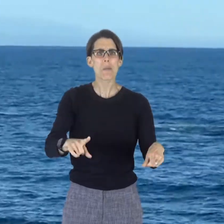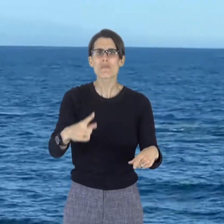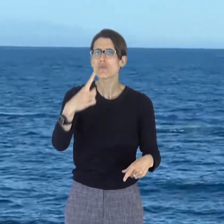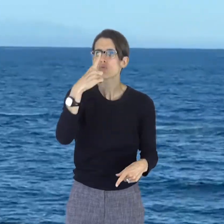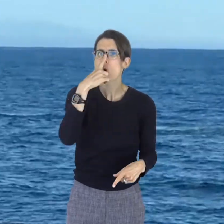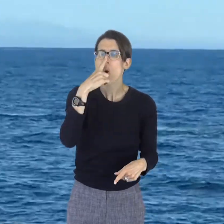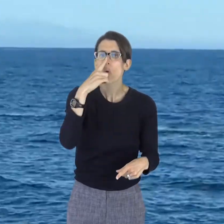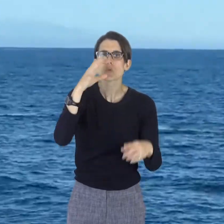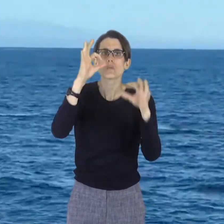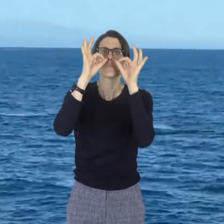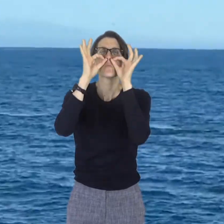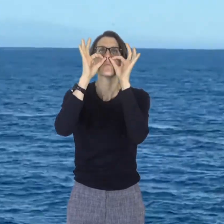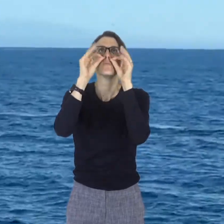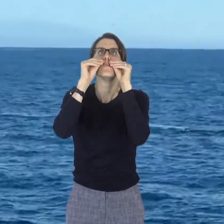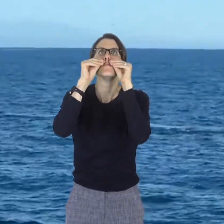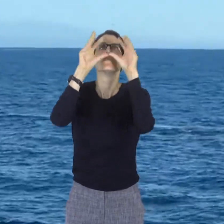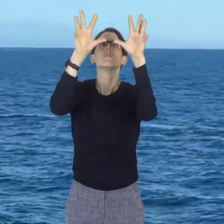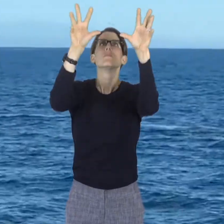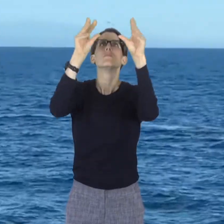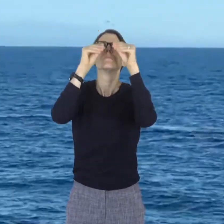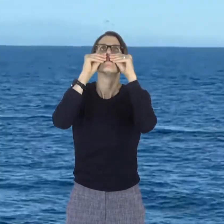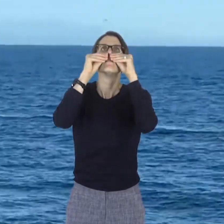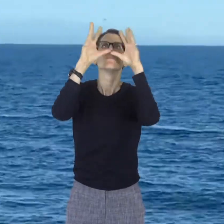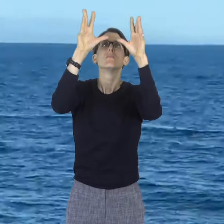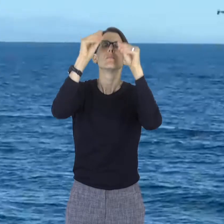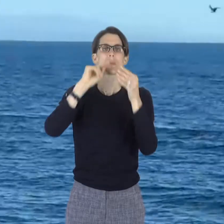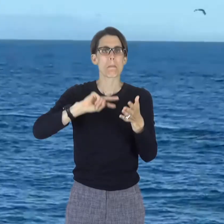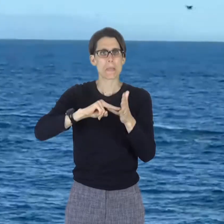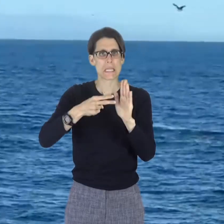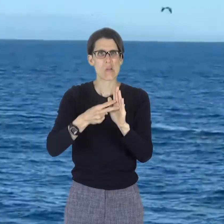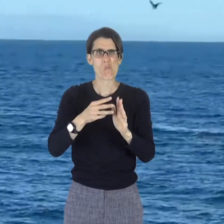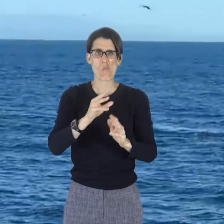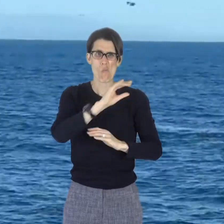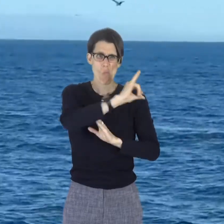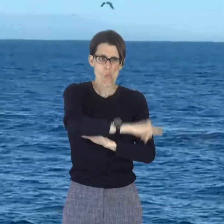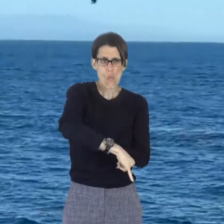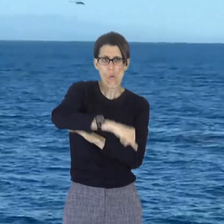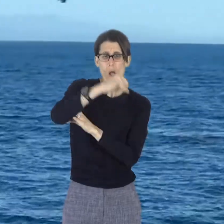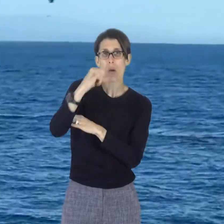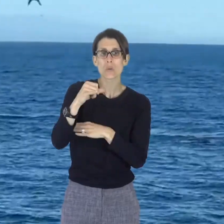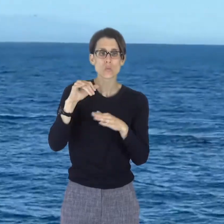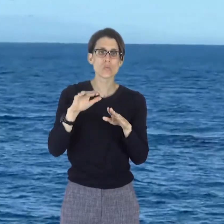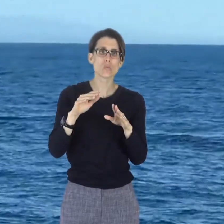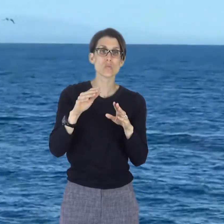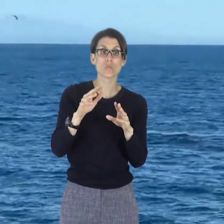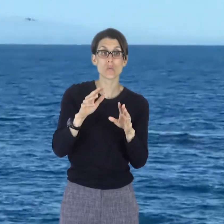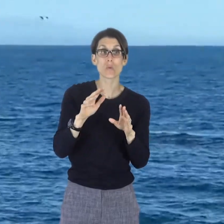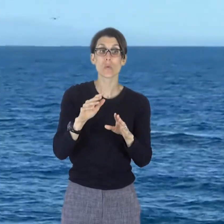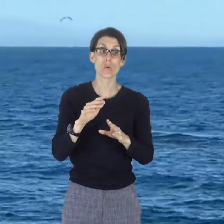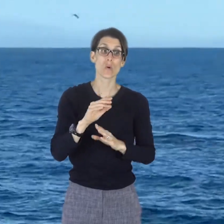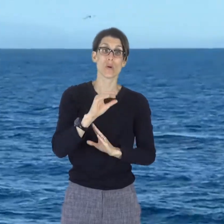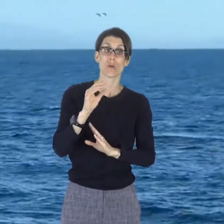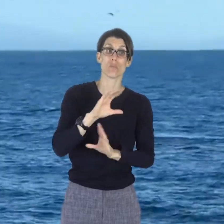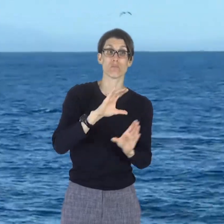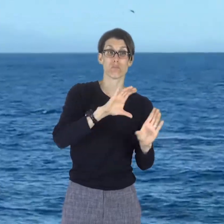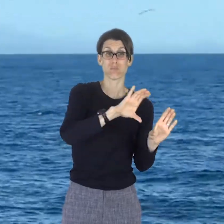If the blowhole was on the front of their nose, a whale would have to stop swimming and stick its nose out of the water to take a breath.